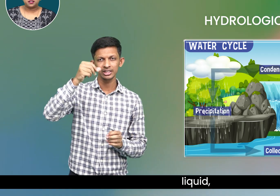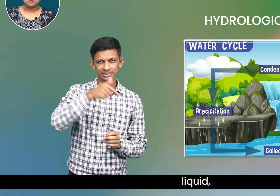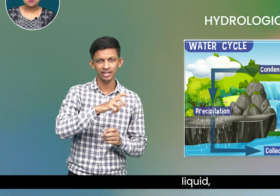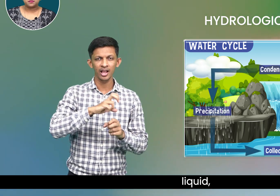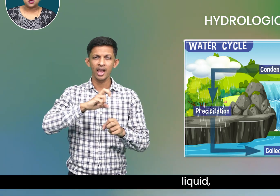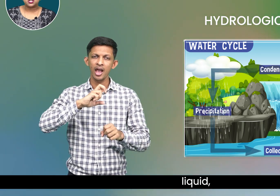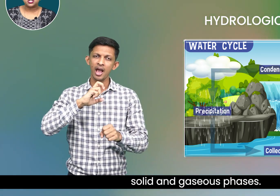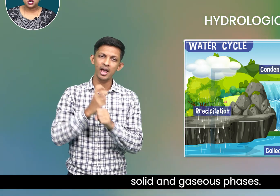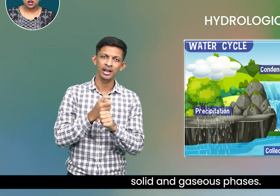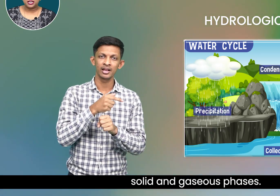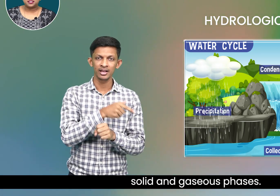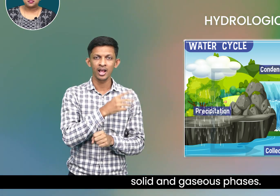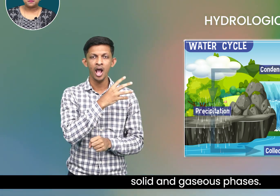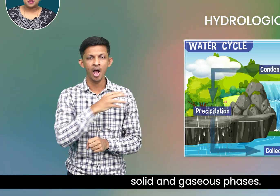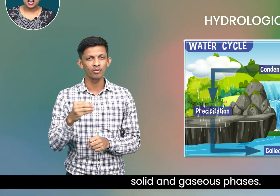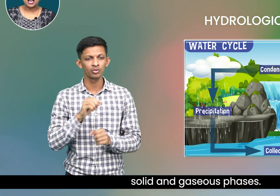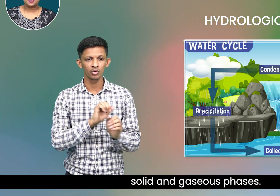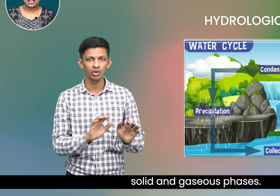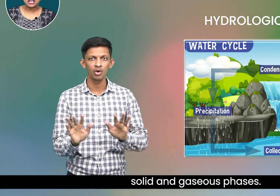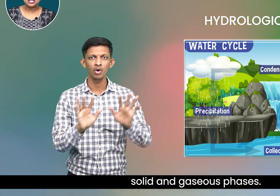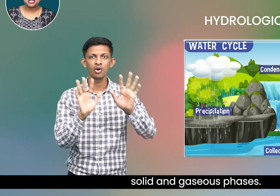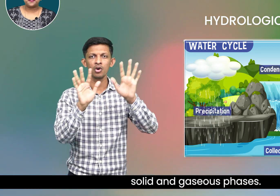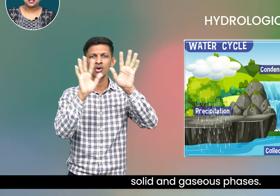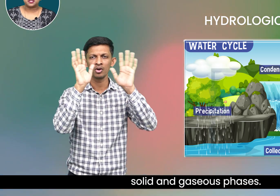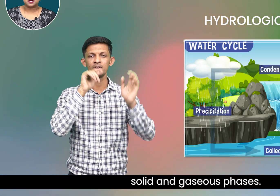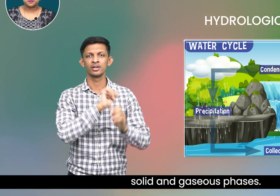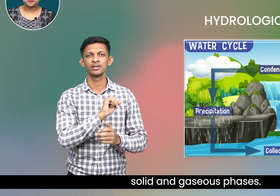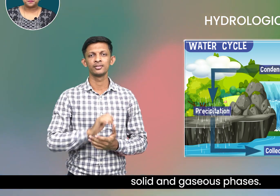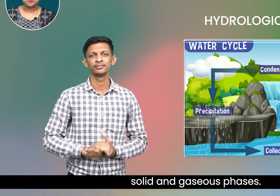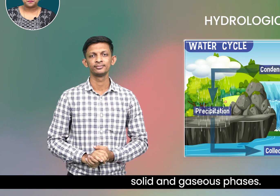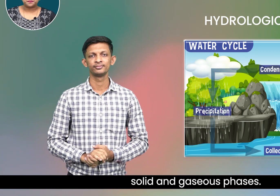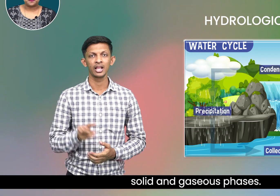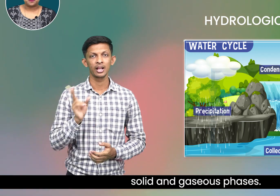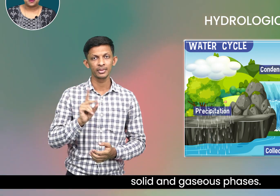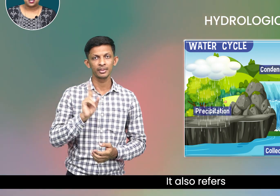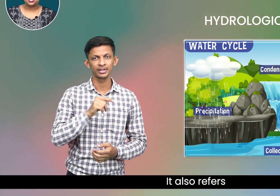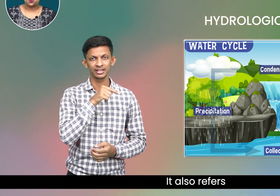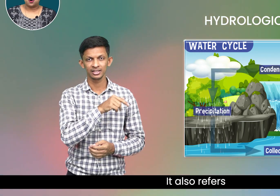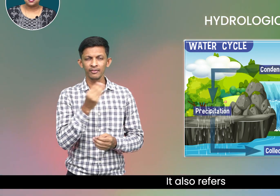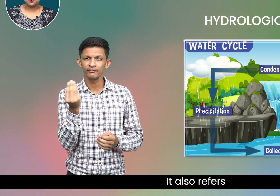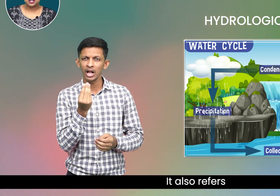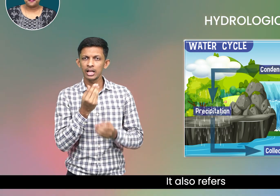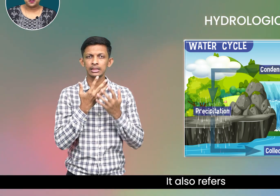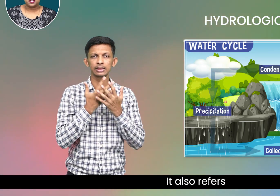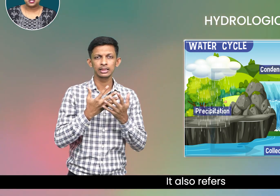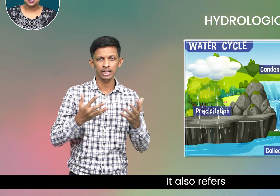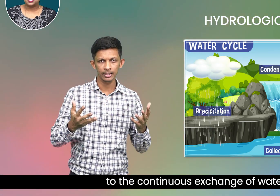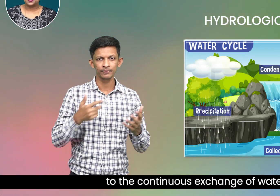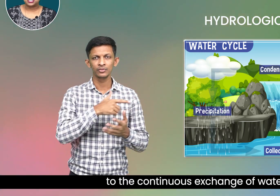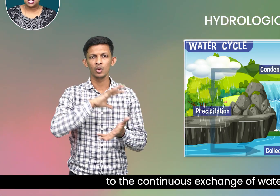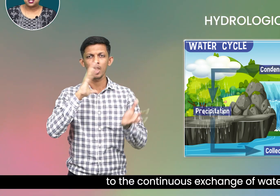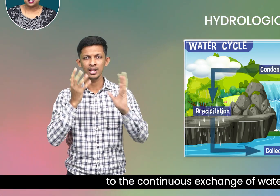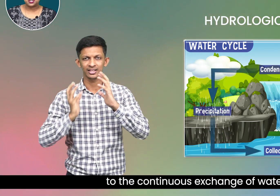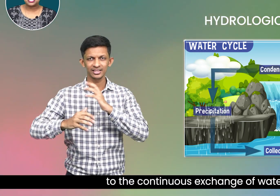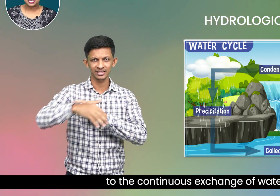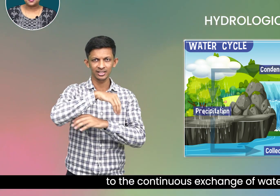liquid, solid and gaseous phases. It also refers to